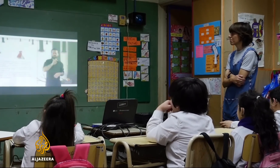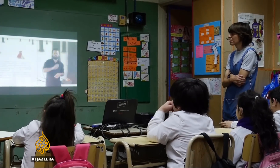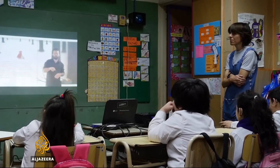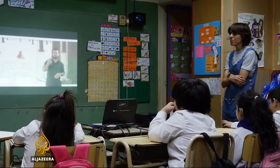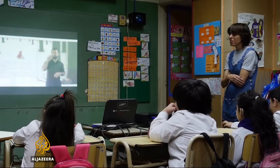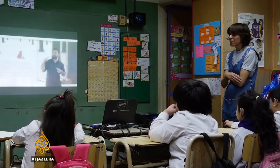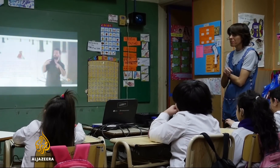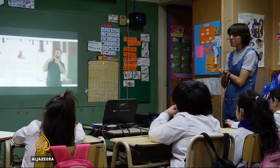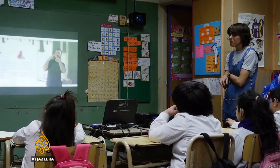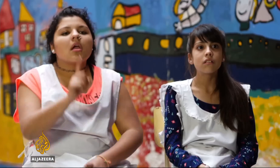of society.